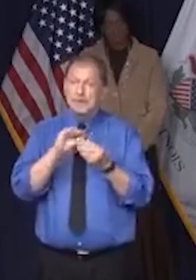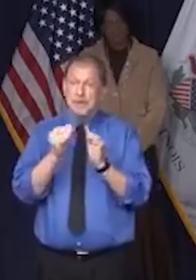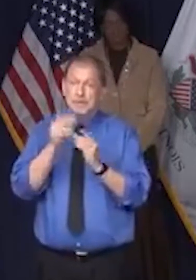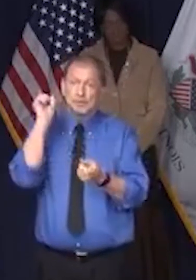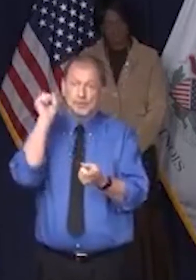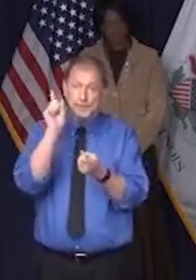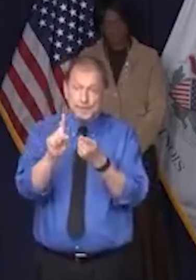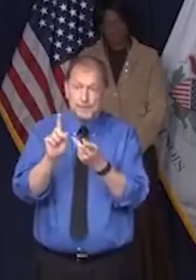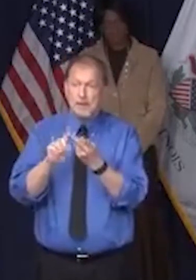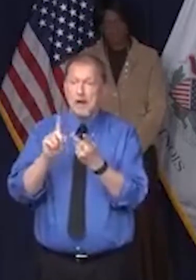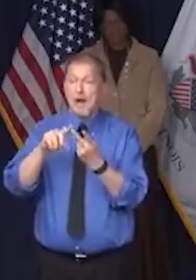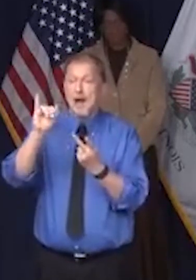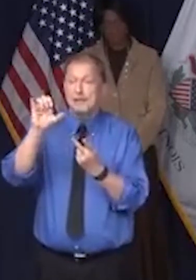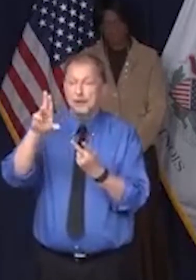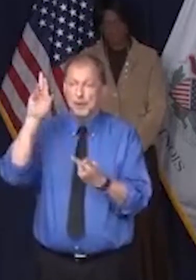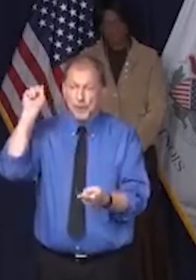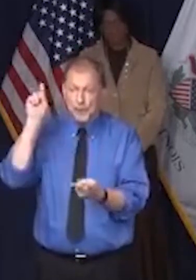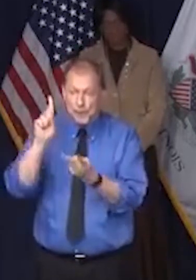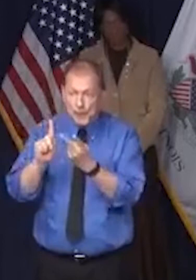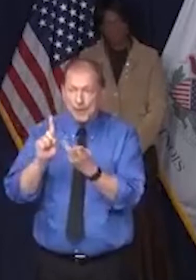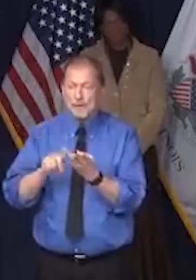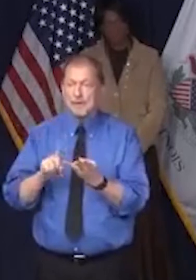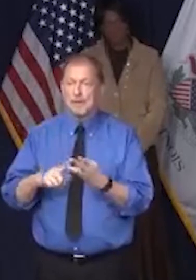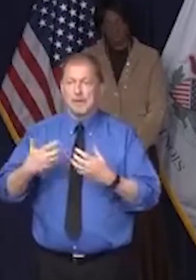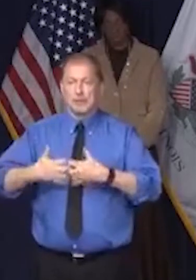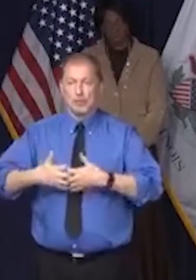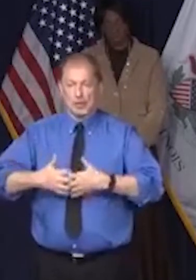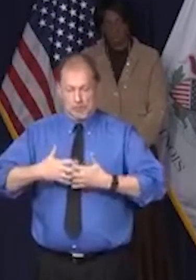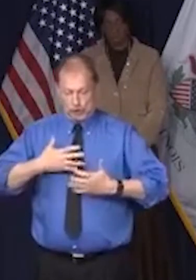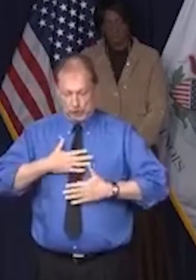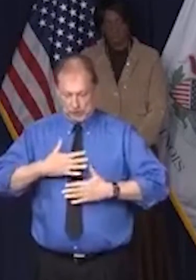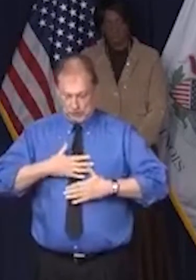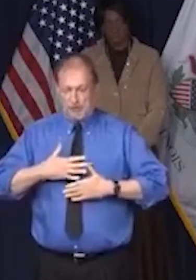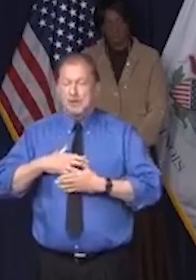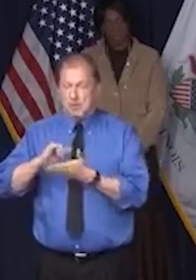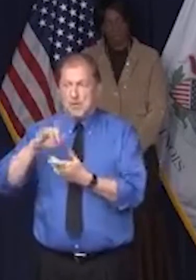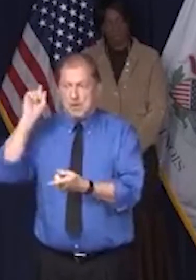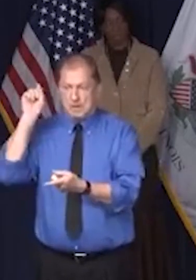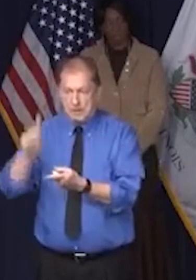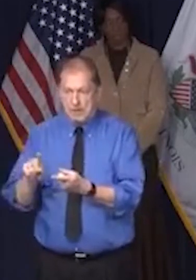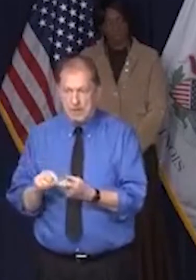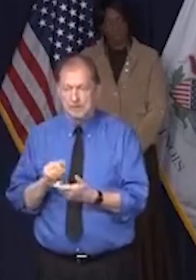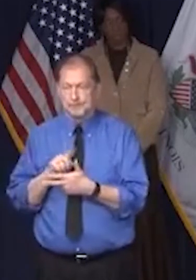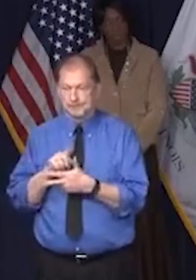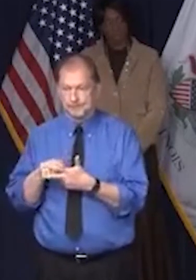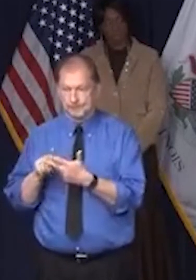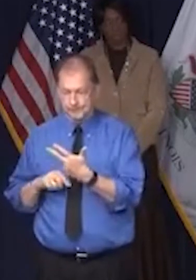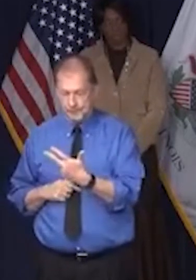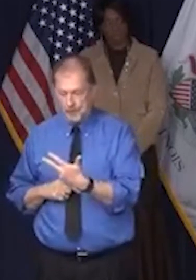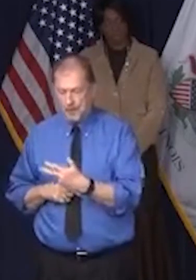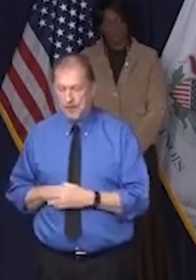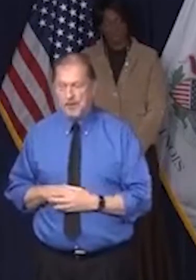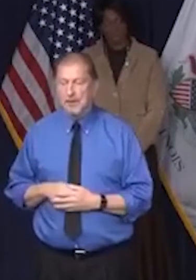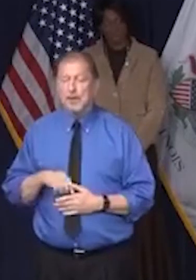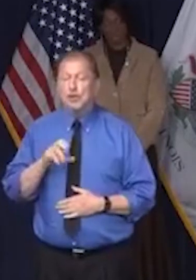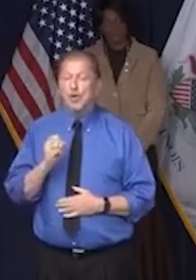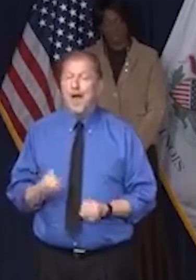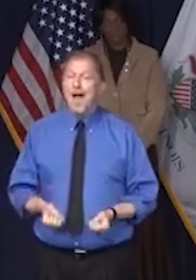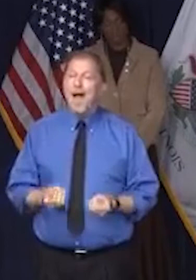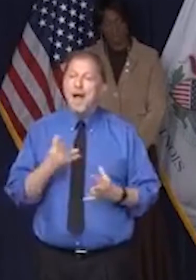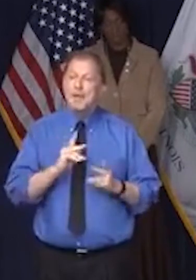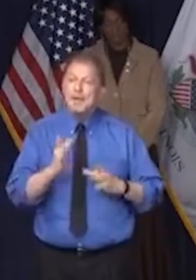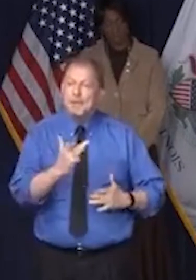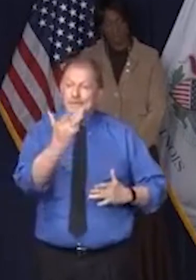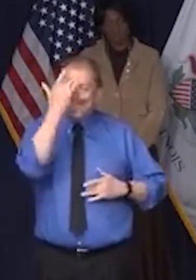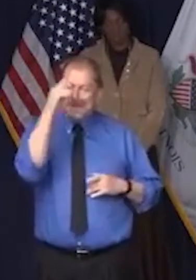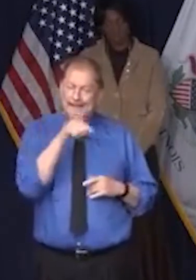on ventilators, and of course the fatalities. And we look at hospitalizations as really the most important of